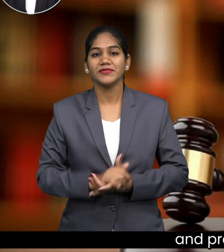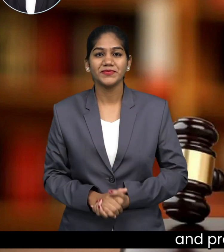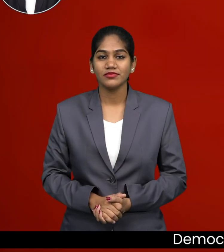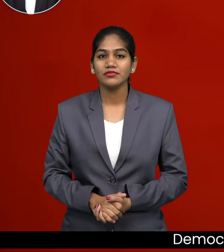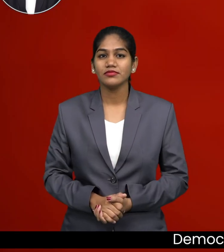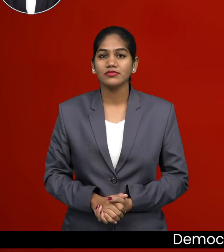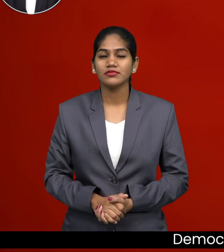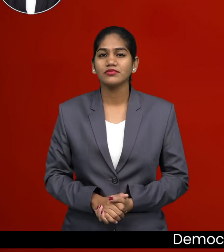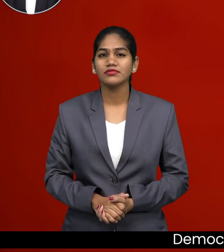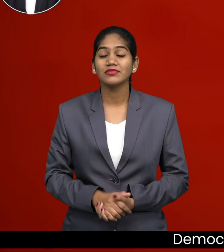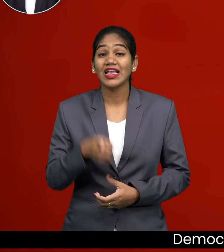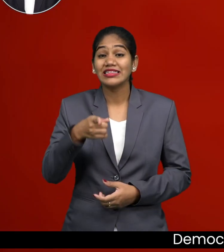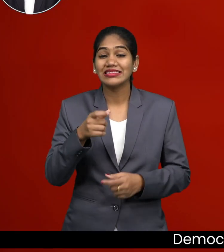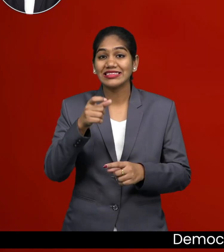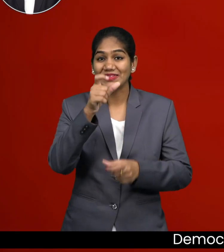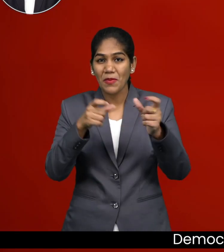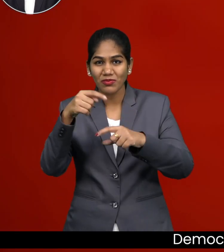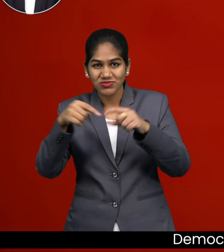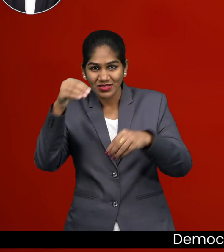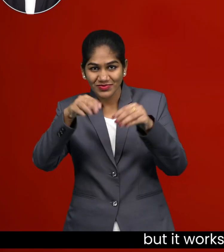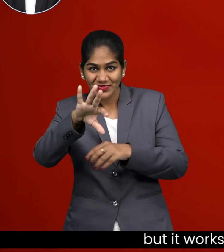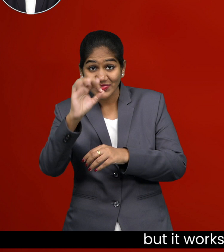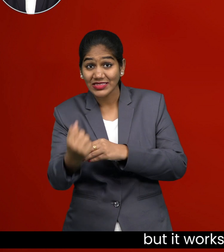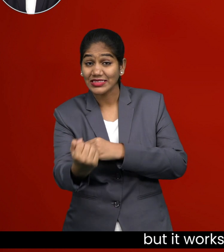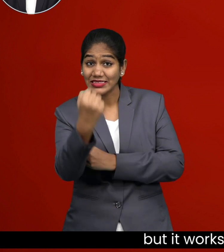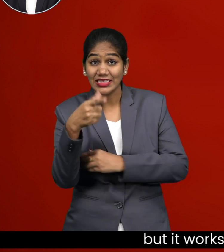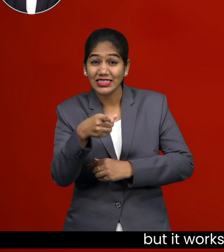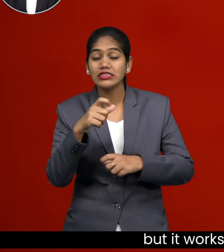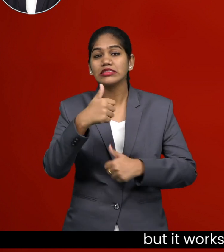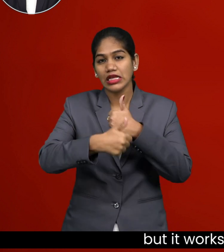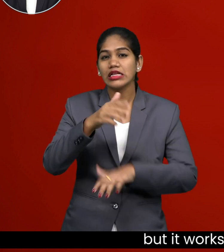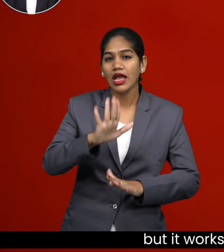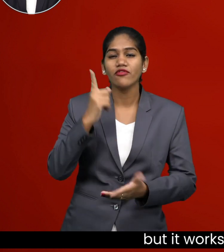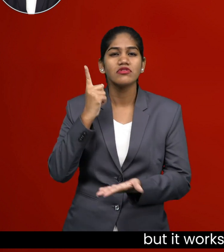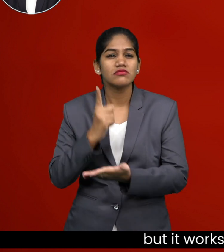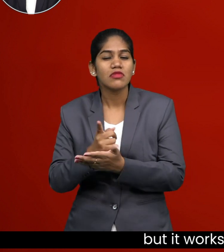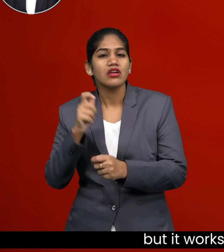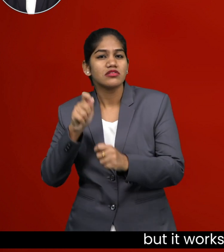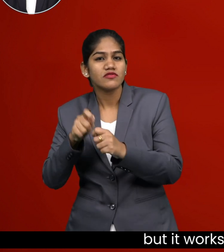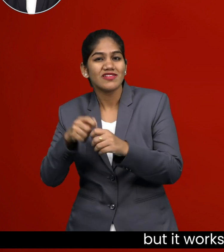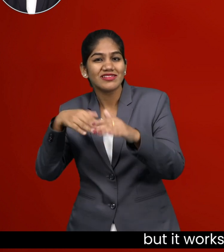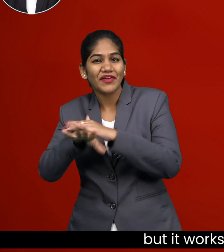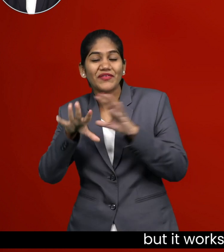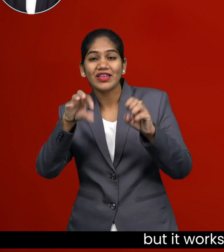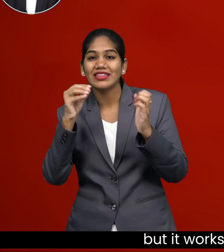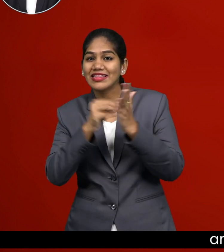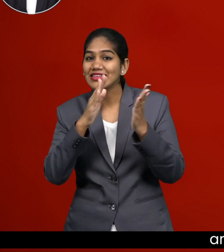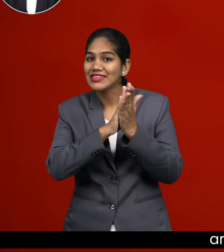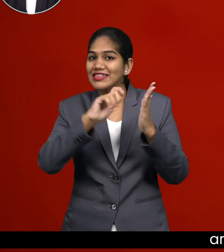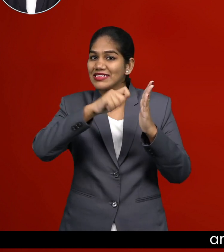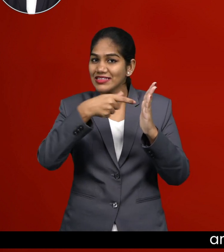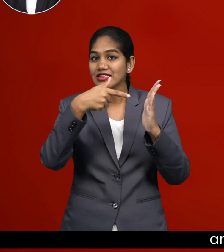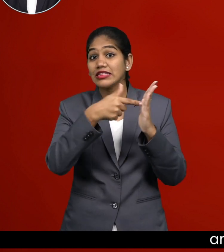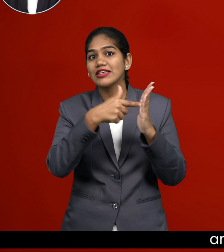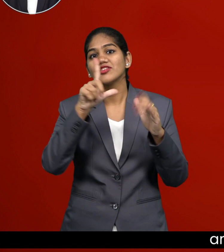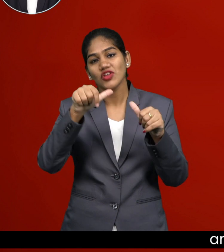democracy has challenges but works within constitutional law and